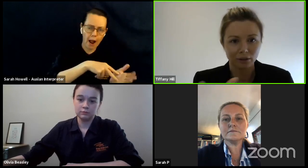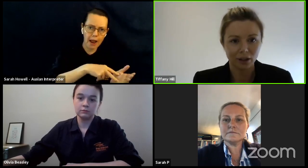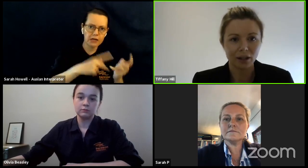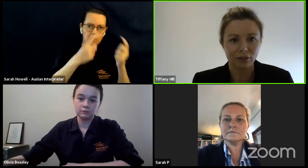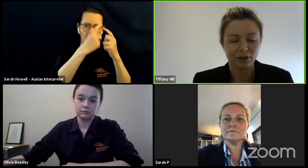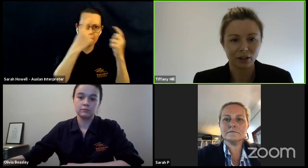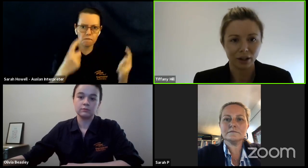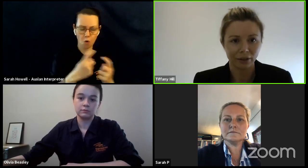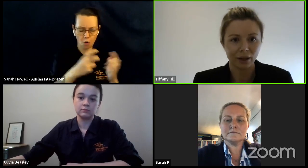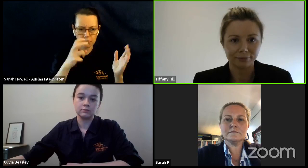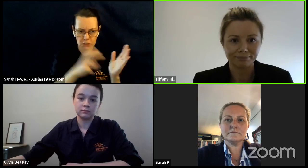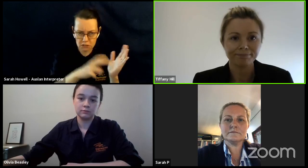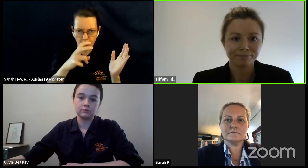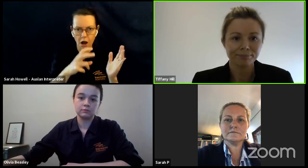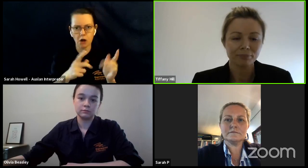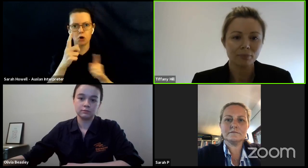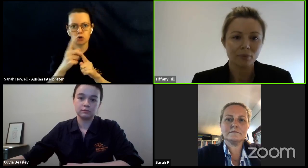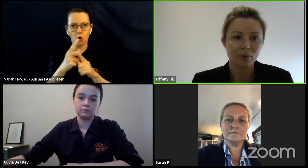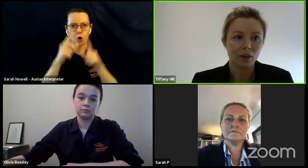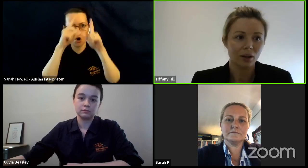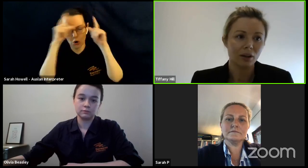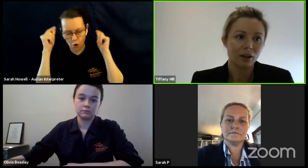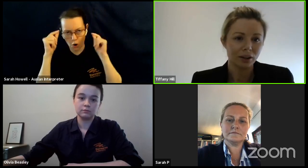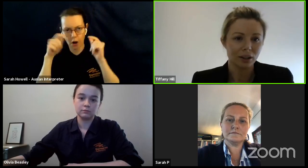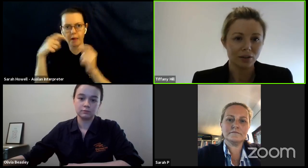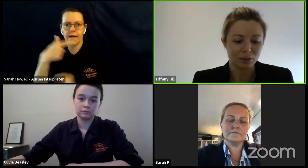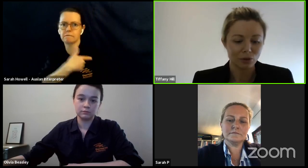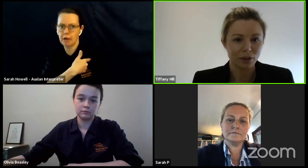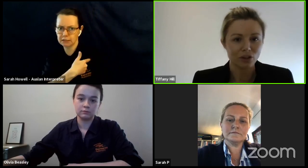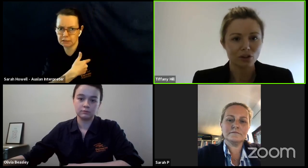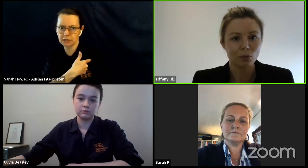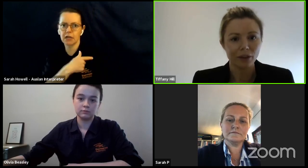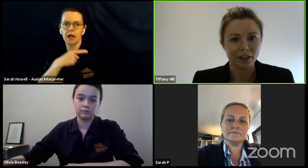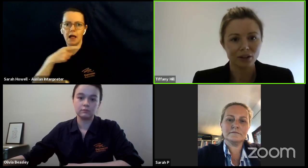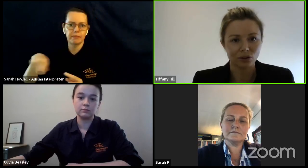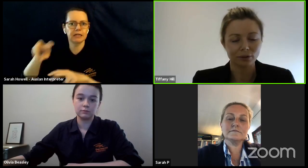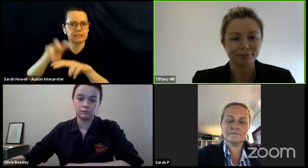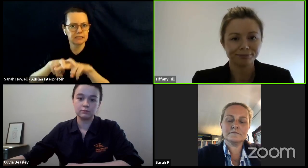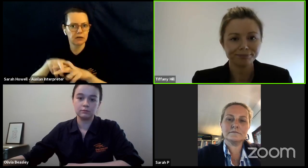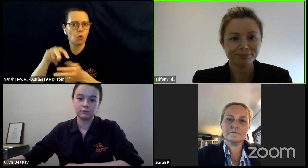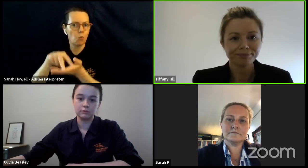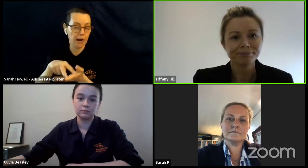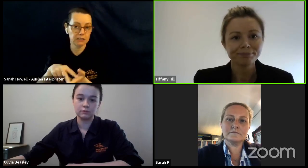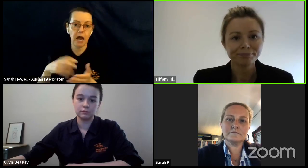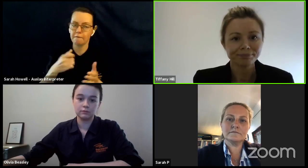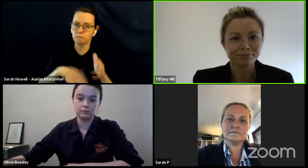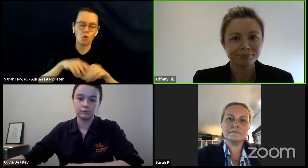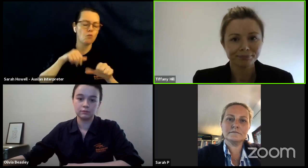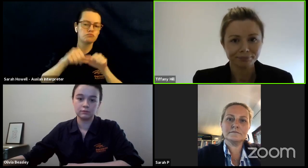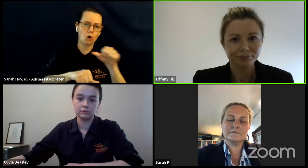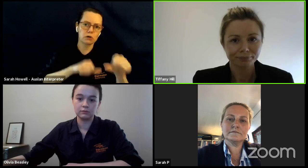forms and everything like that, and giving some directions on what they need to do.